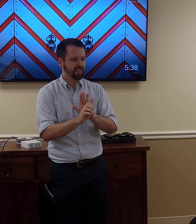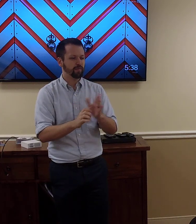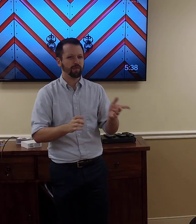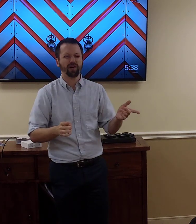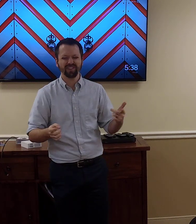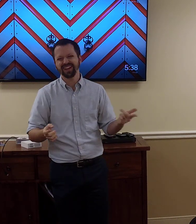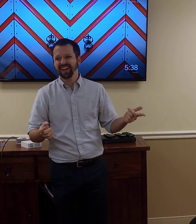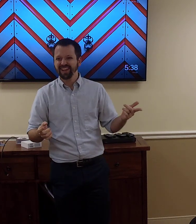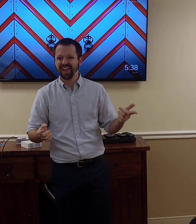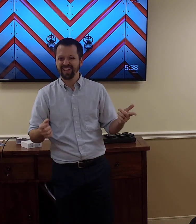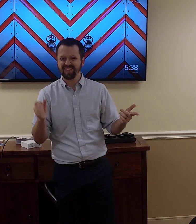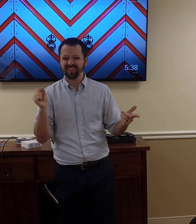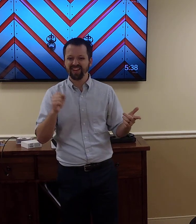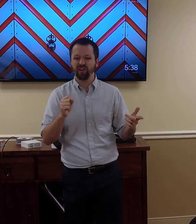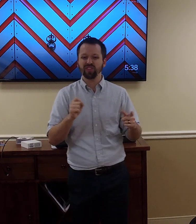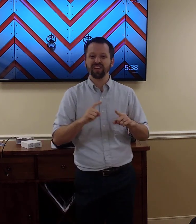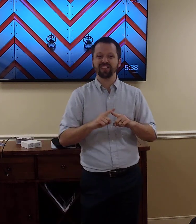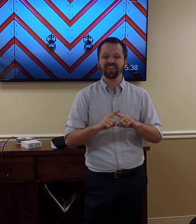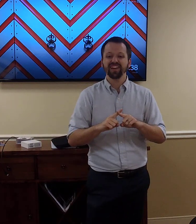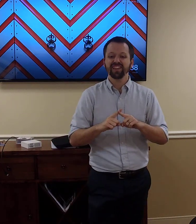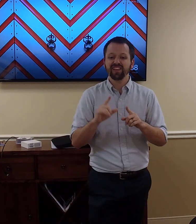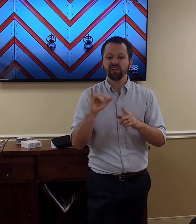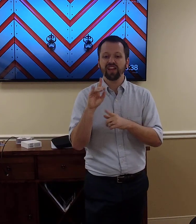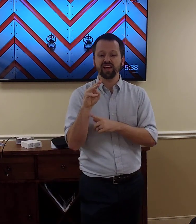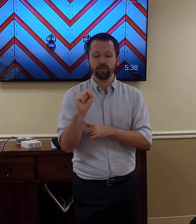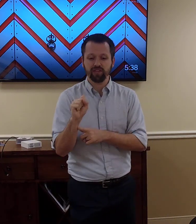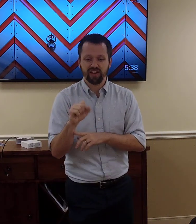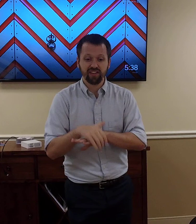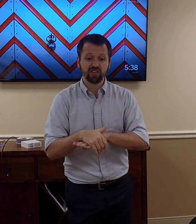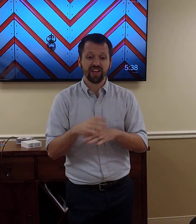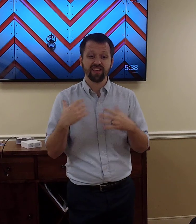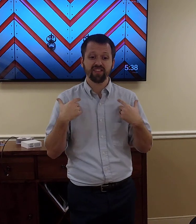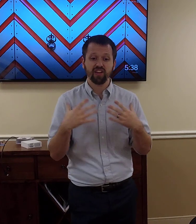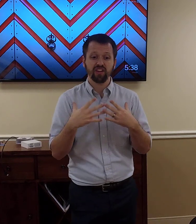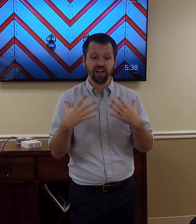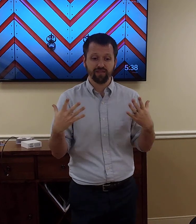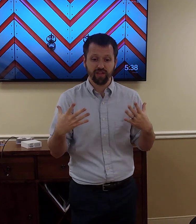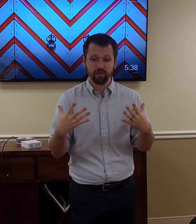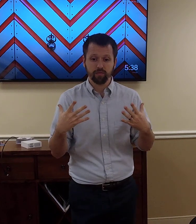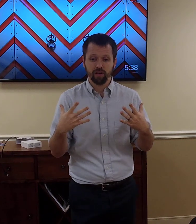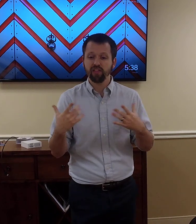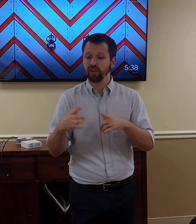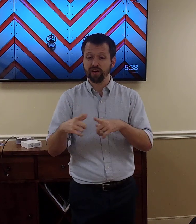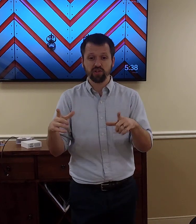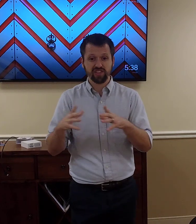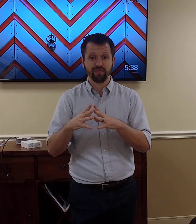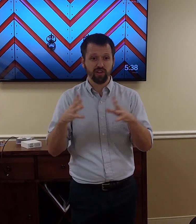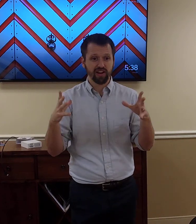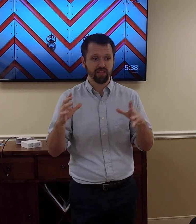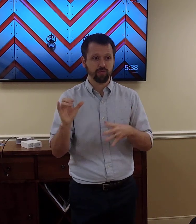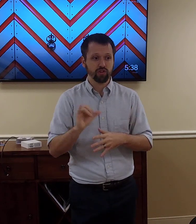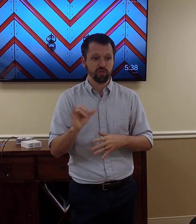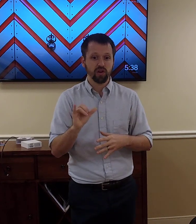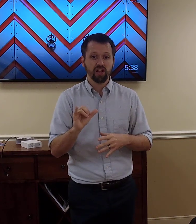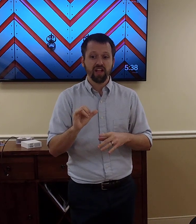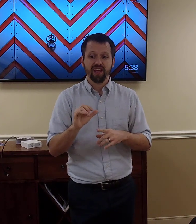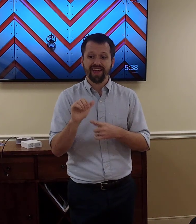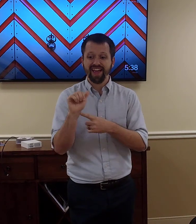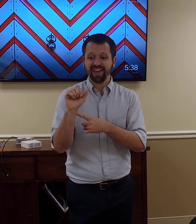bird. Yes, so these are idioms, and English has a lot of them. Other languages have a lot of them too.